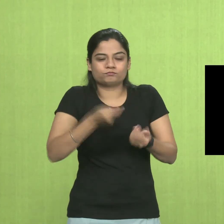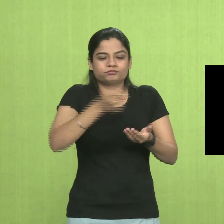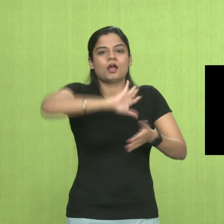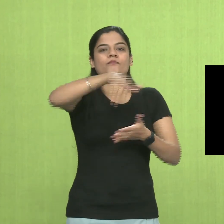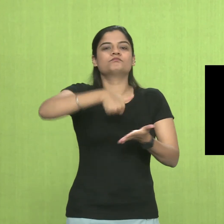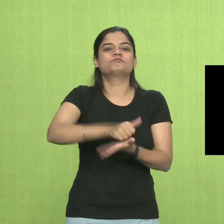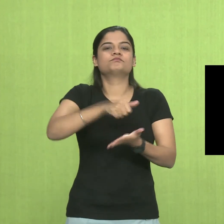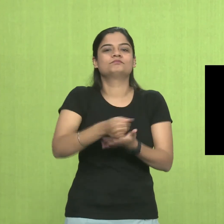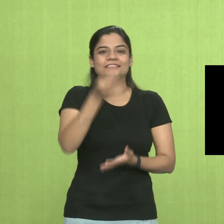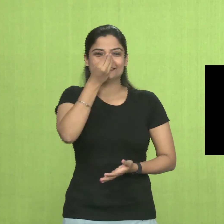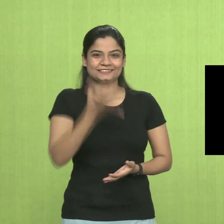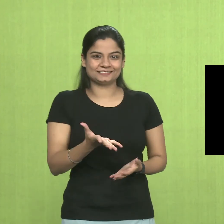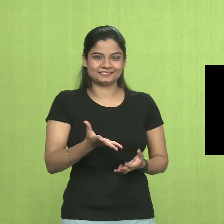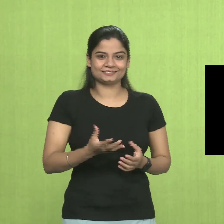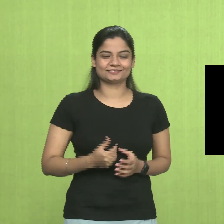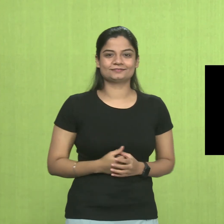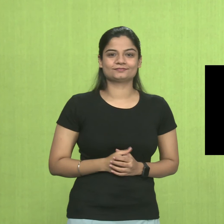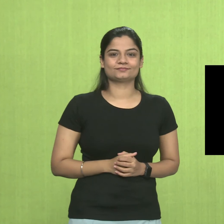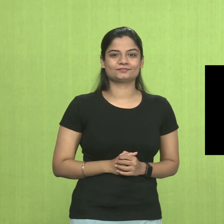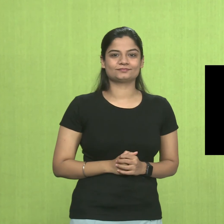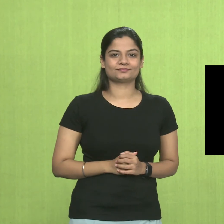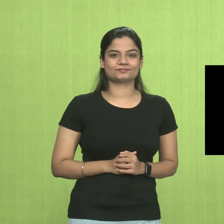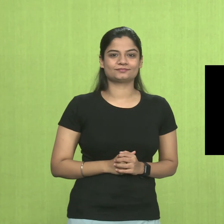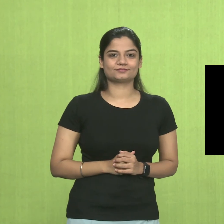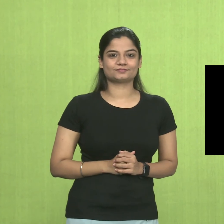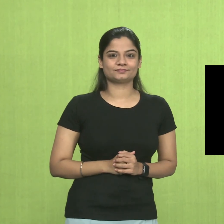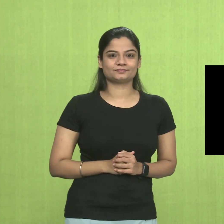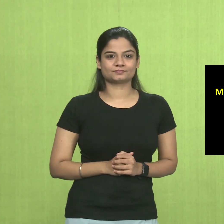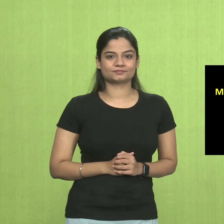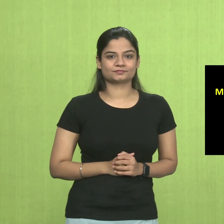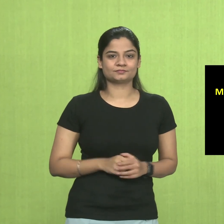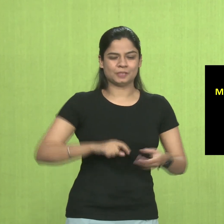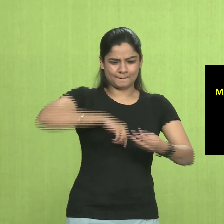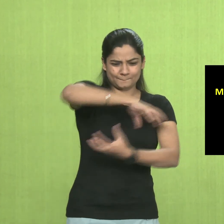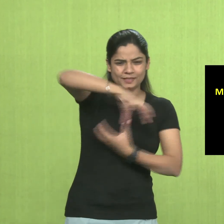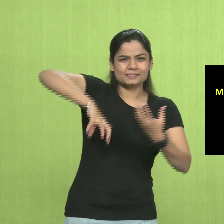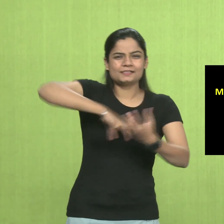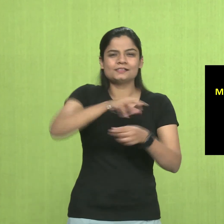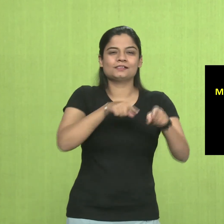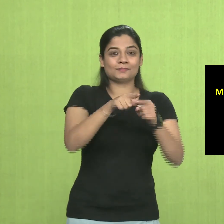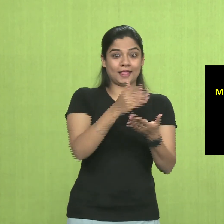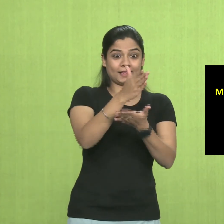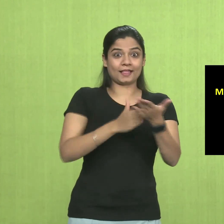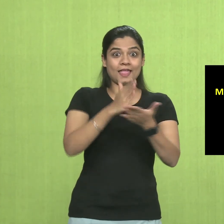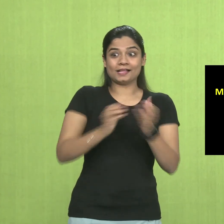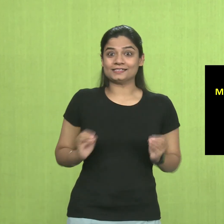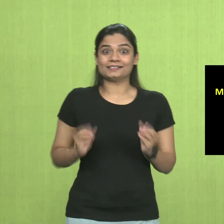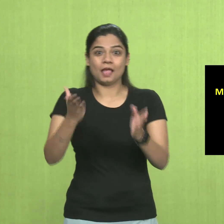the insects or the inedible parts need to be removed through sieving. Mixing. Mixing is putting different foods together